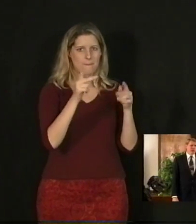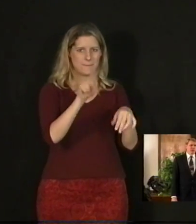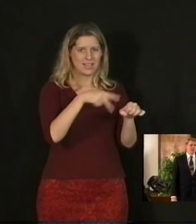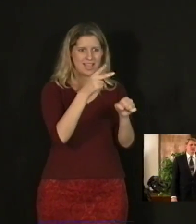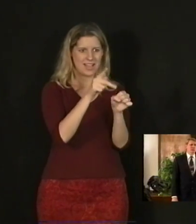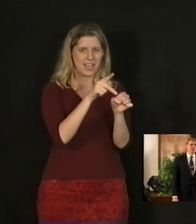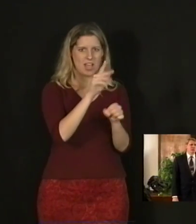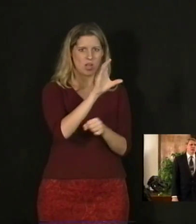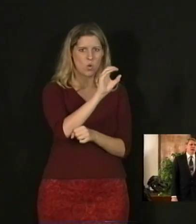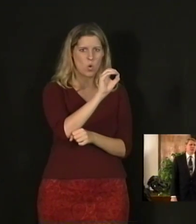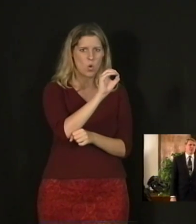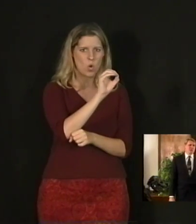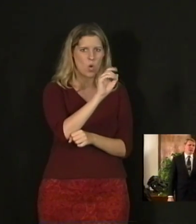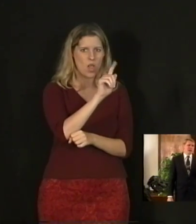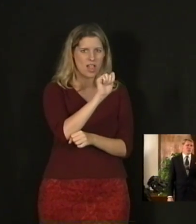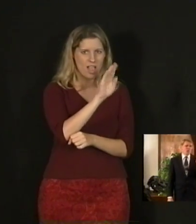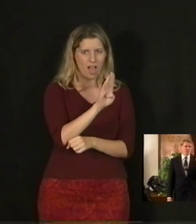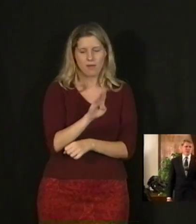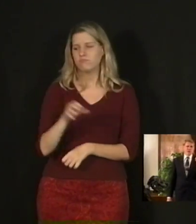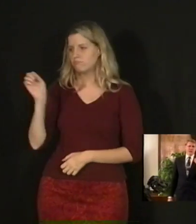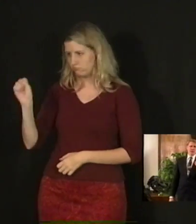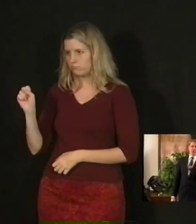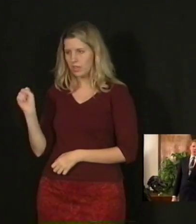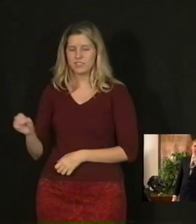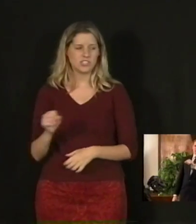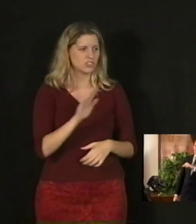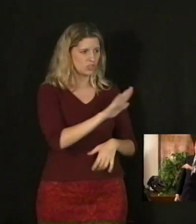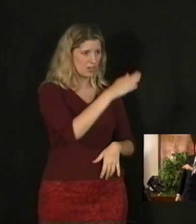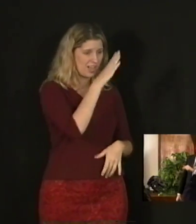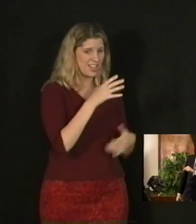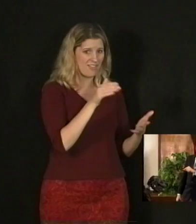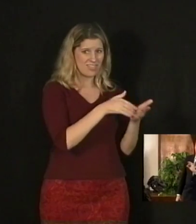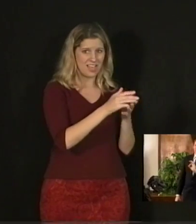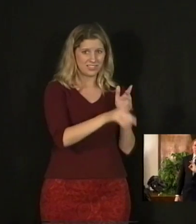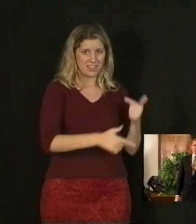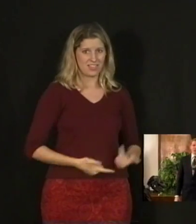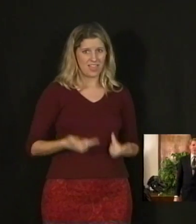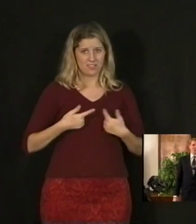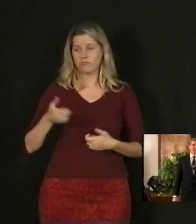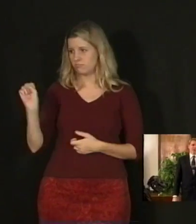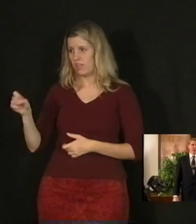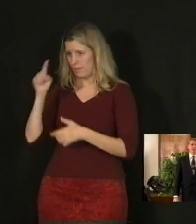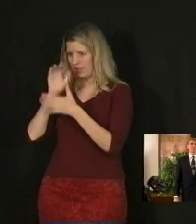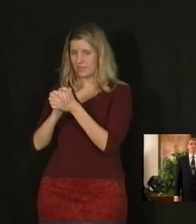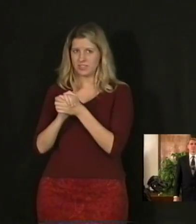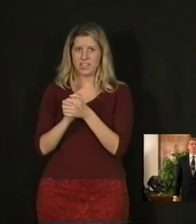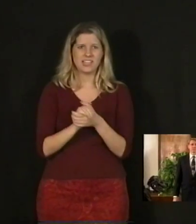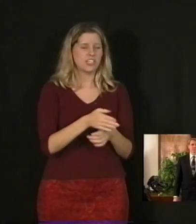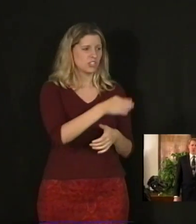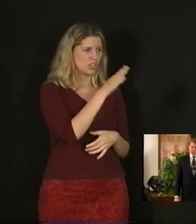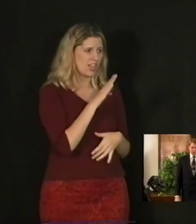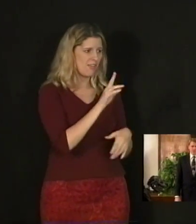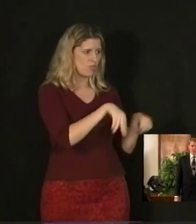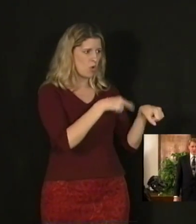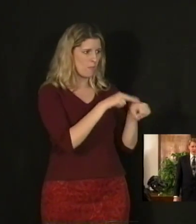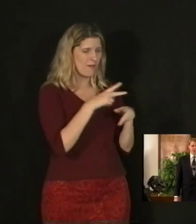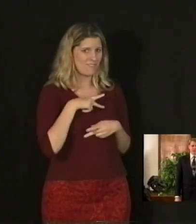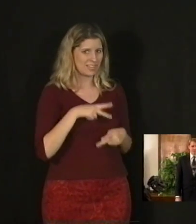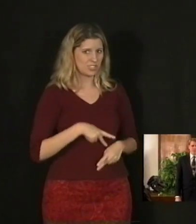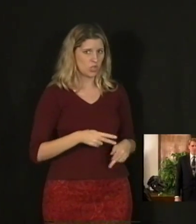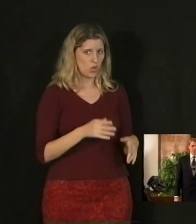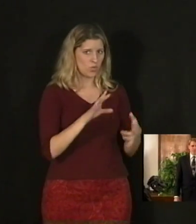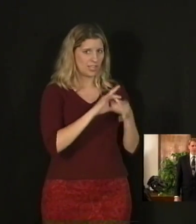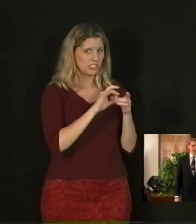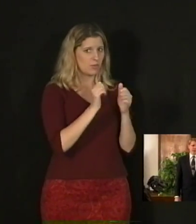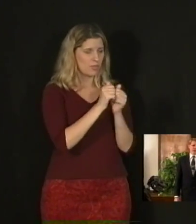yeah, we believe He does. I said, does your God have normal physical relations with those wives and beget spirit babies in heaven? They said, yeah, we believe He